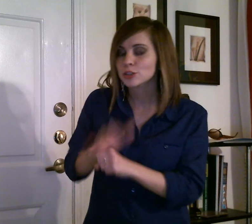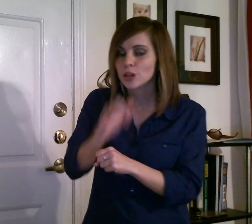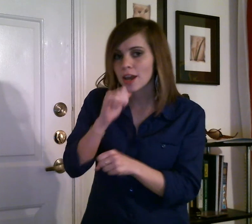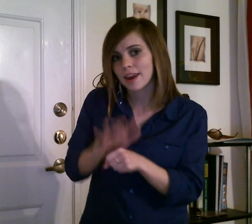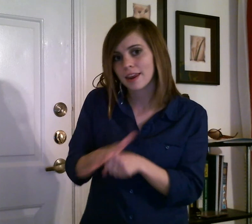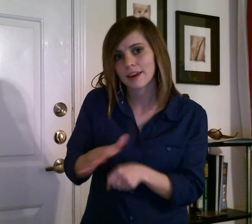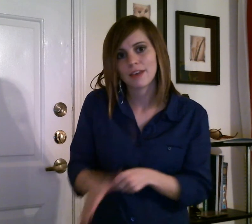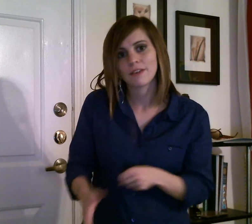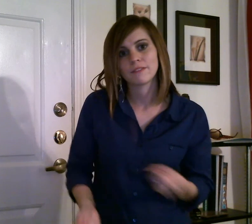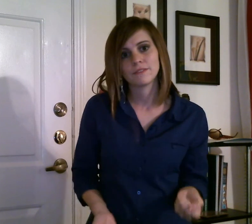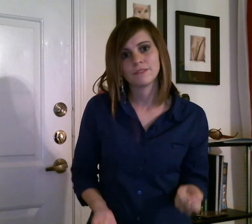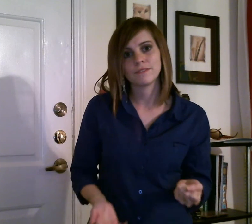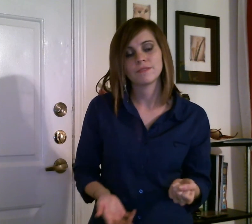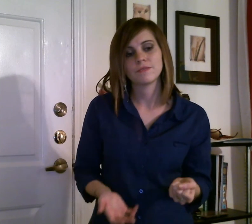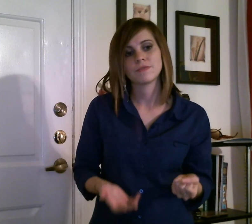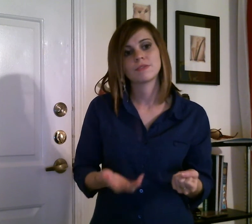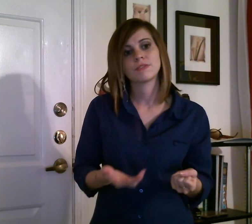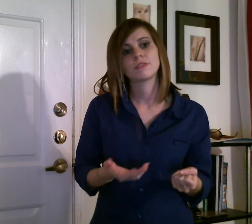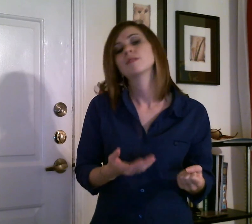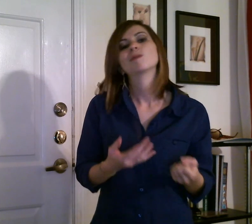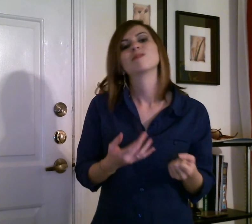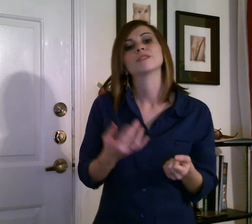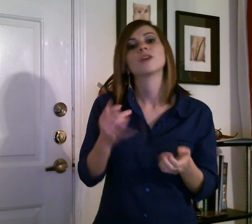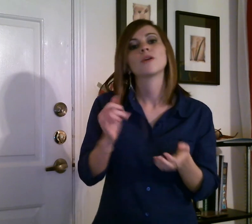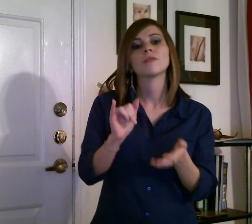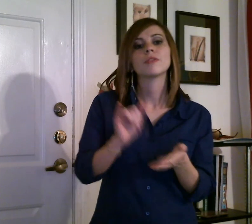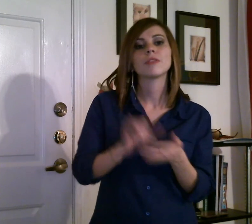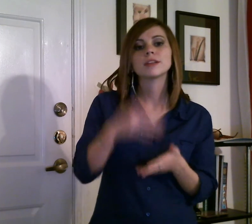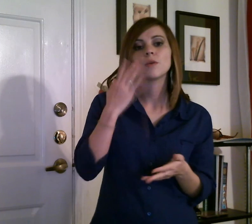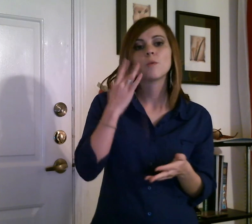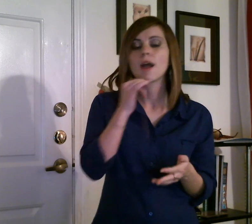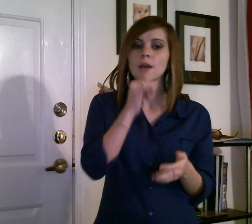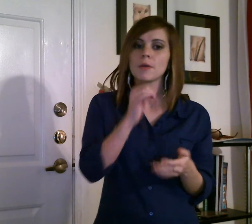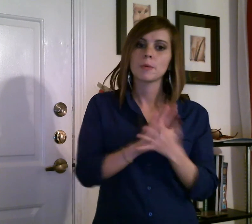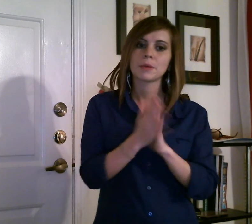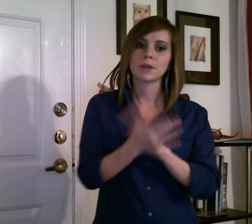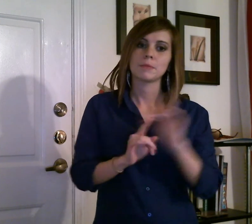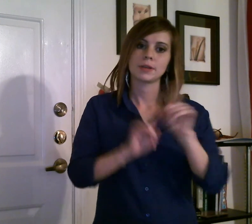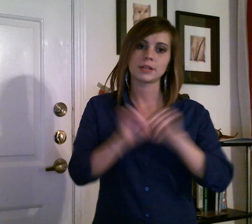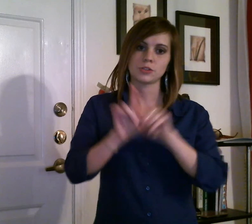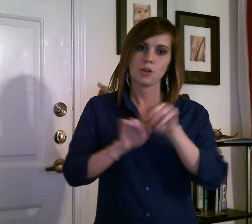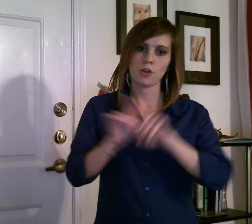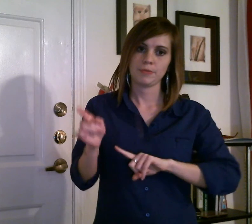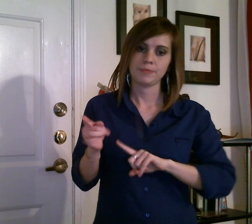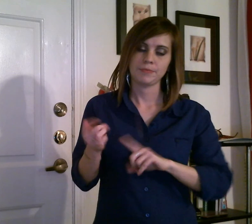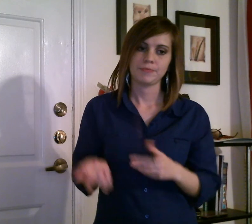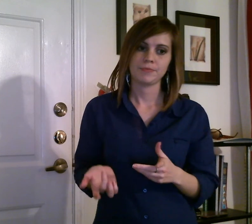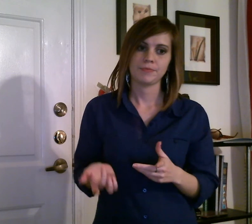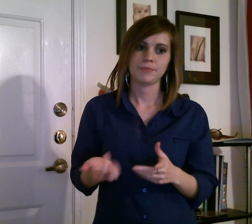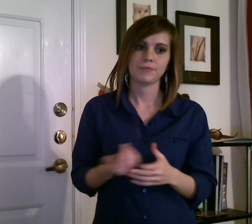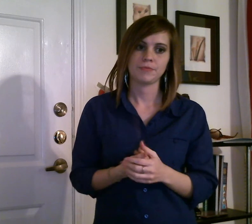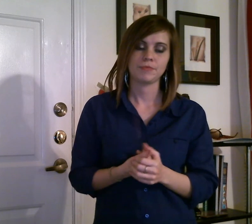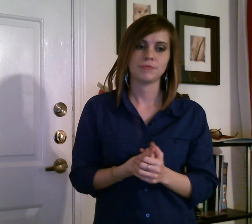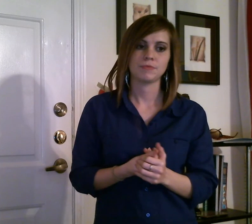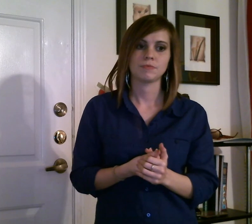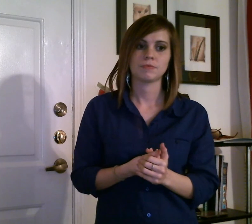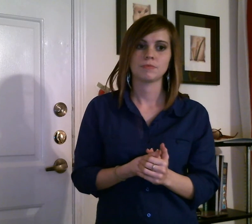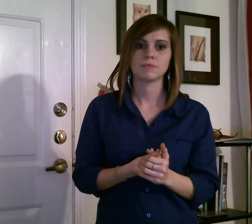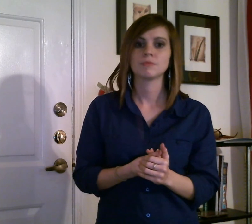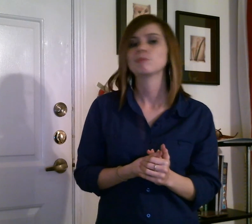the heavy mass gets so large that you start this fusion. But the smaller you are above that threshold, the slower the fusion will occur.